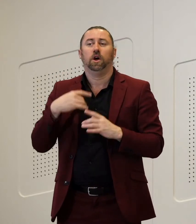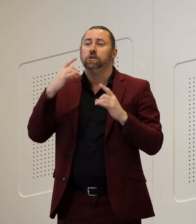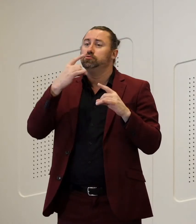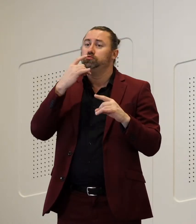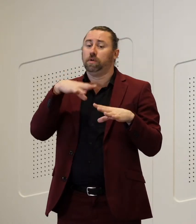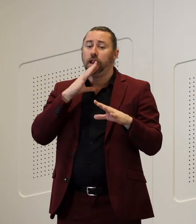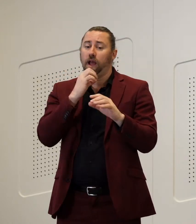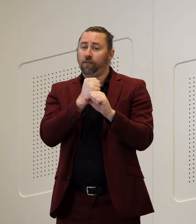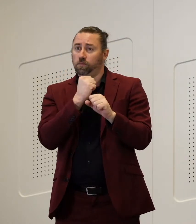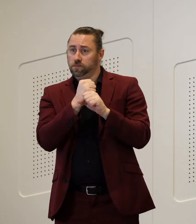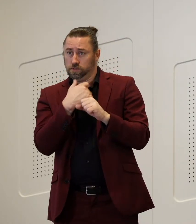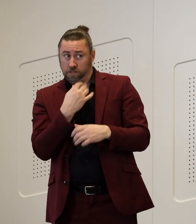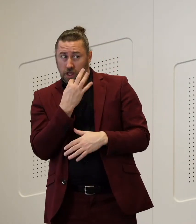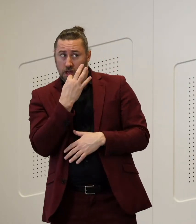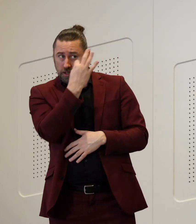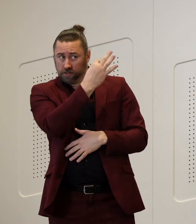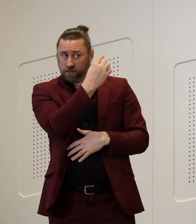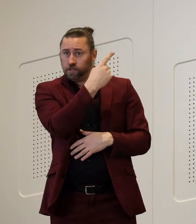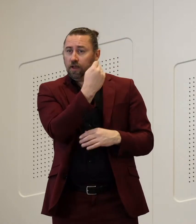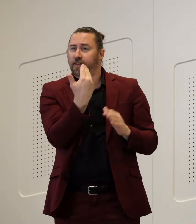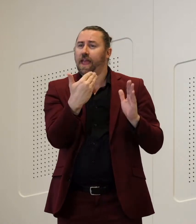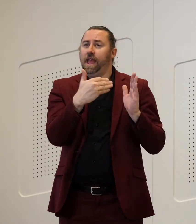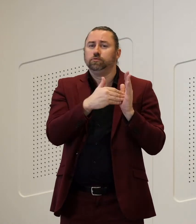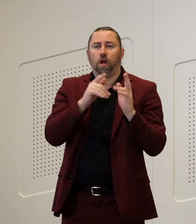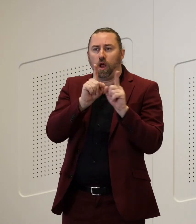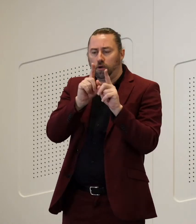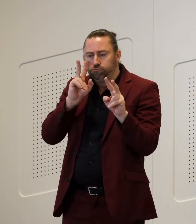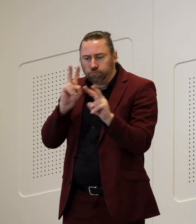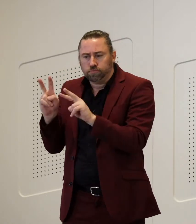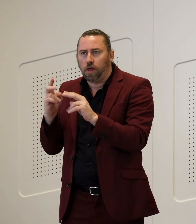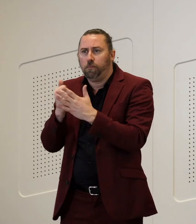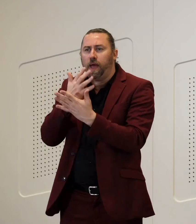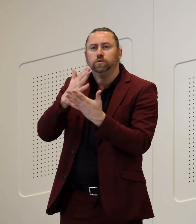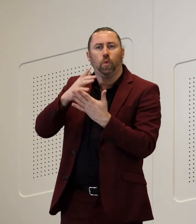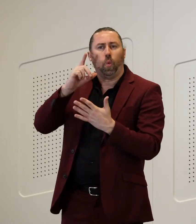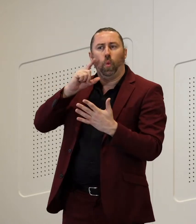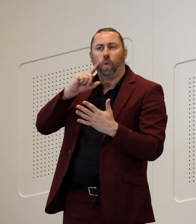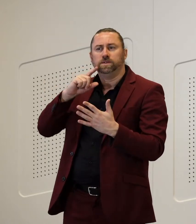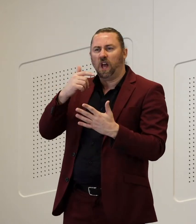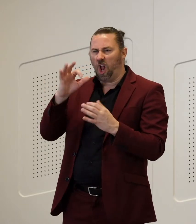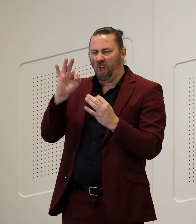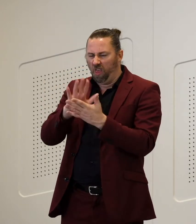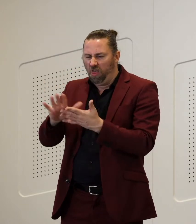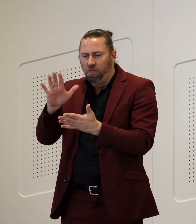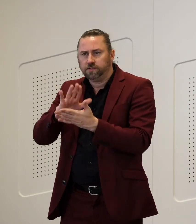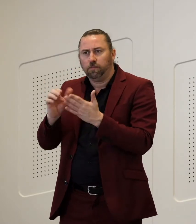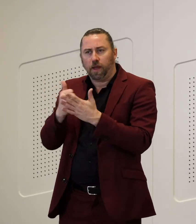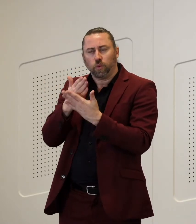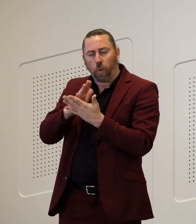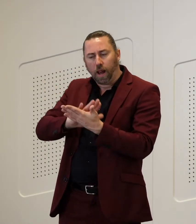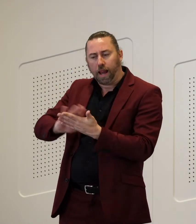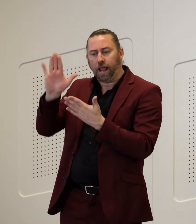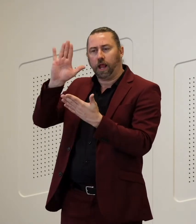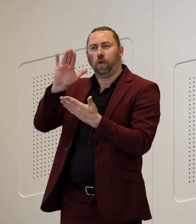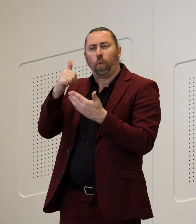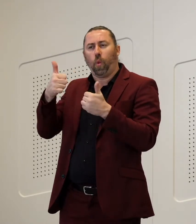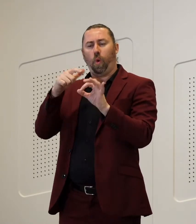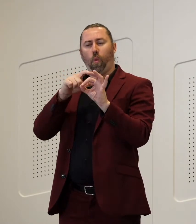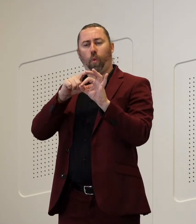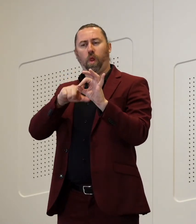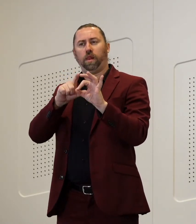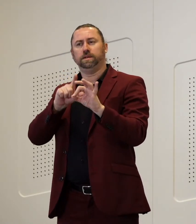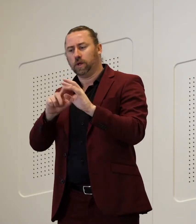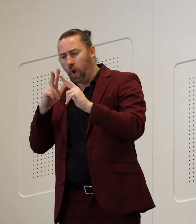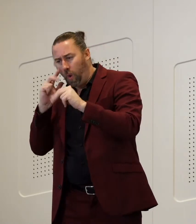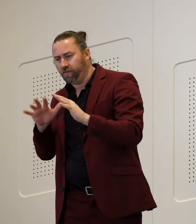measures additional water quality initiatives, as well as firm steps to